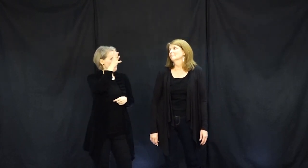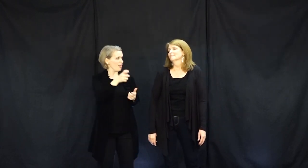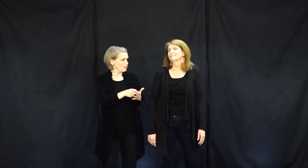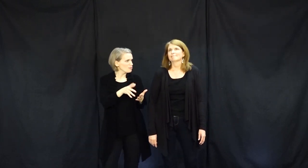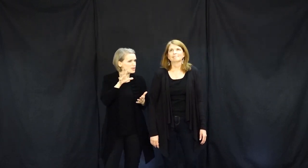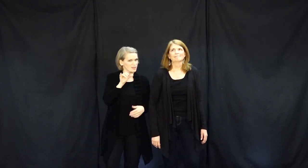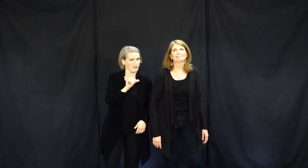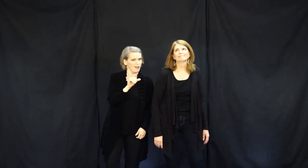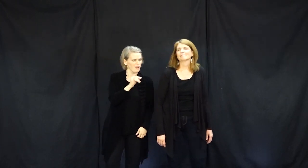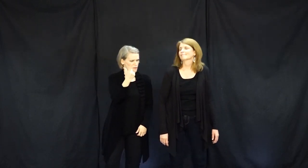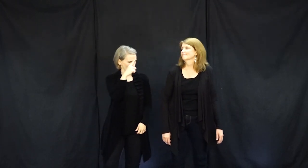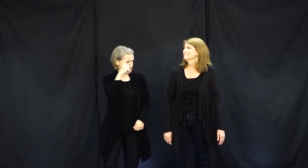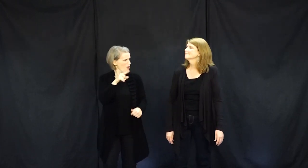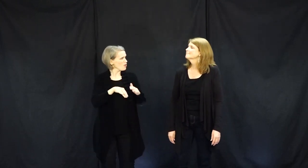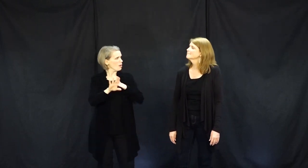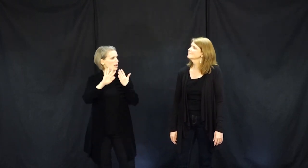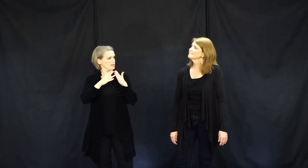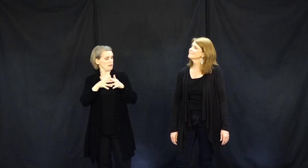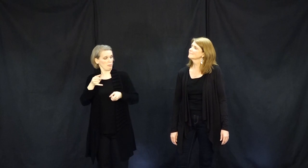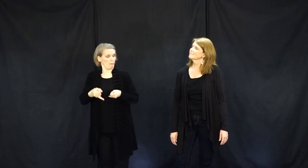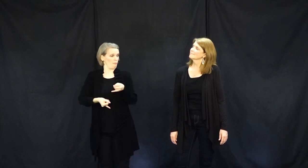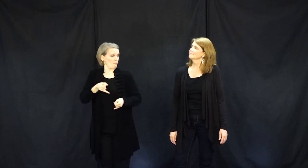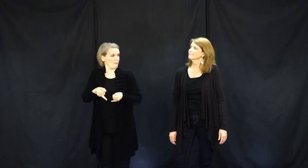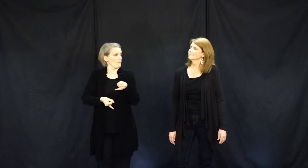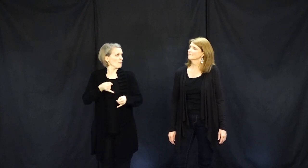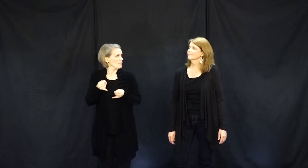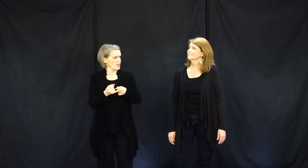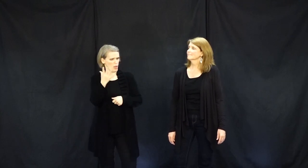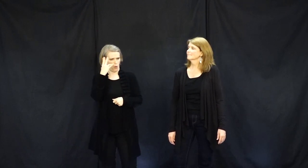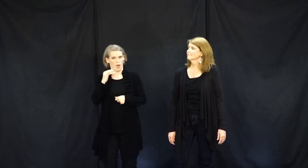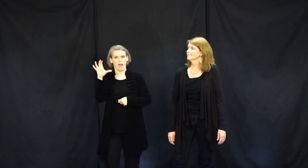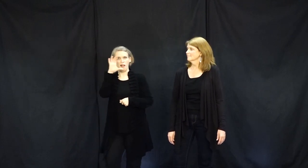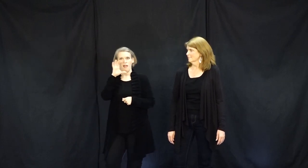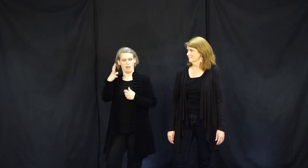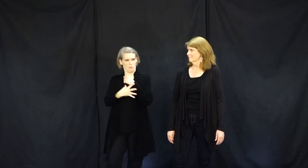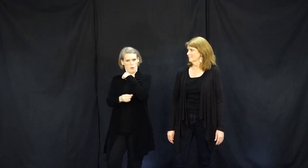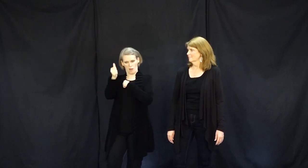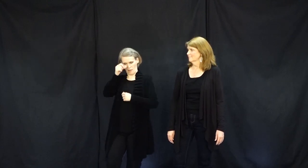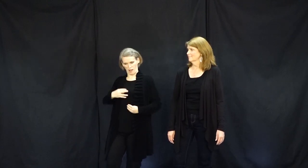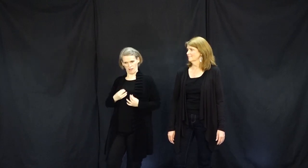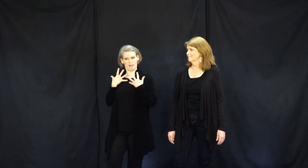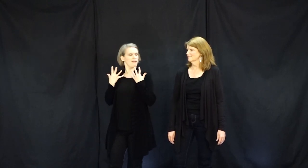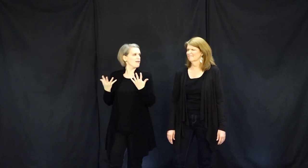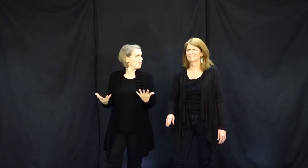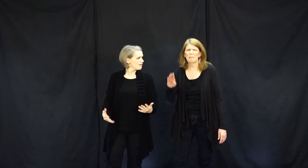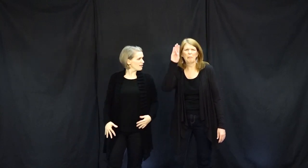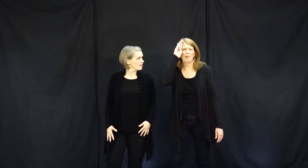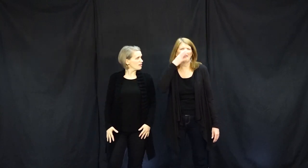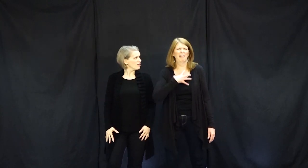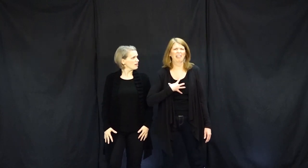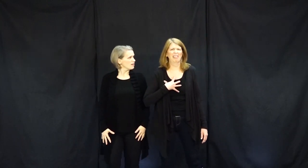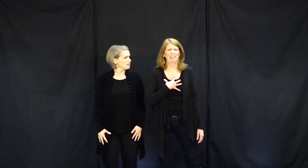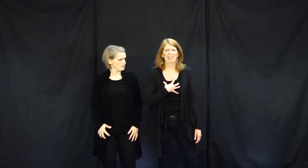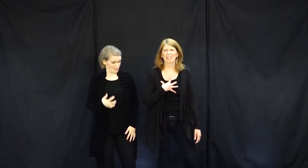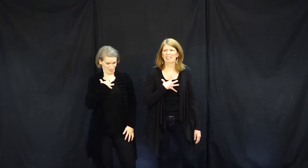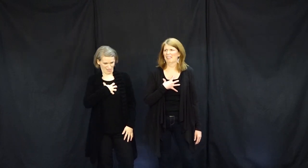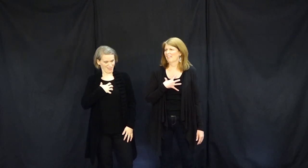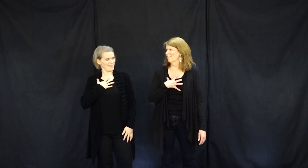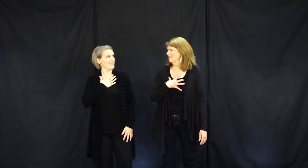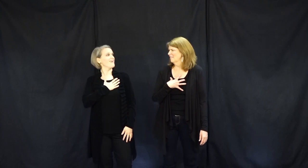money. While you slumming in the city in your fancy heels, you searching for an urchin who can give you ideals. Sir, you disgust me. Ah, so you disgust me. I'm